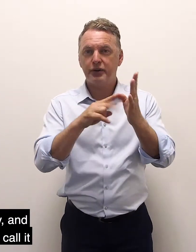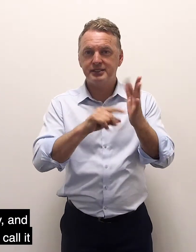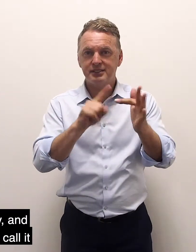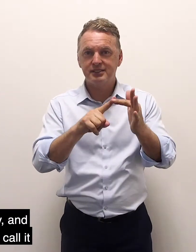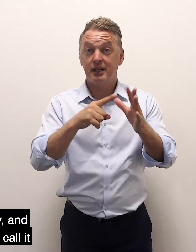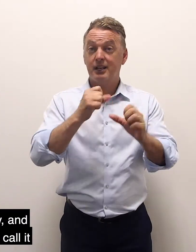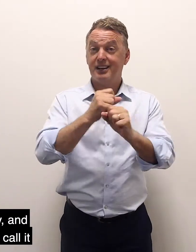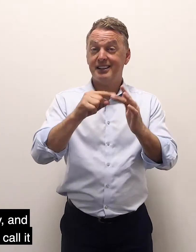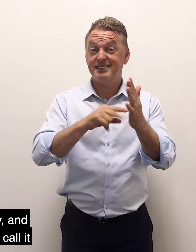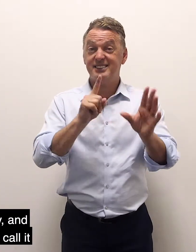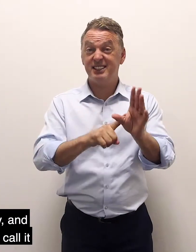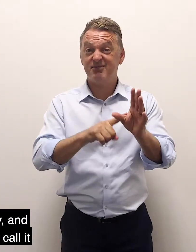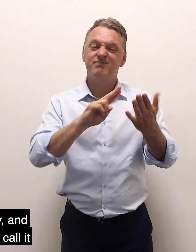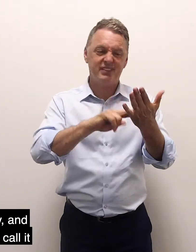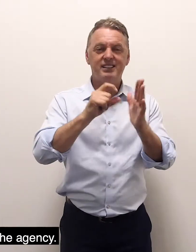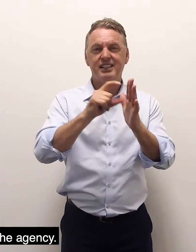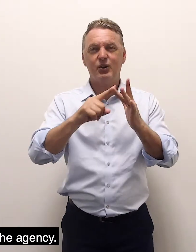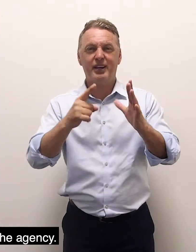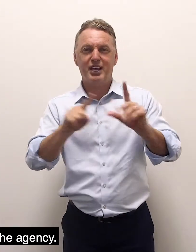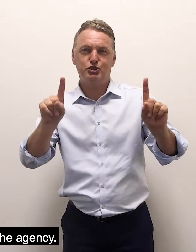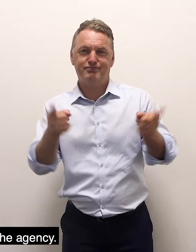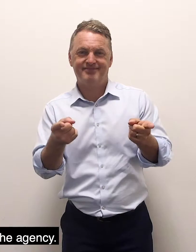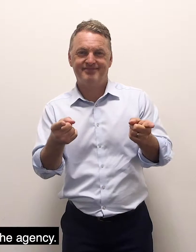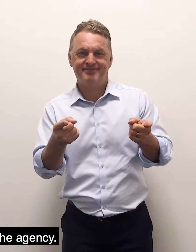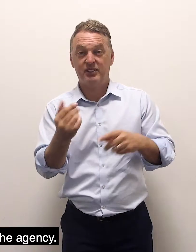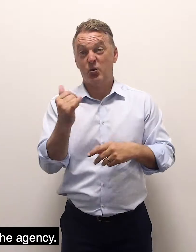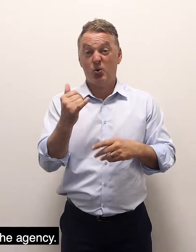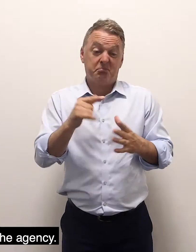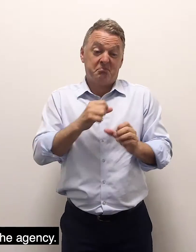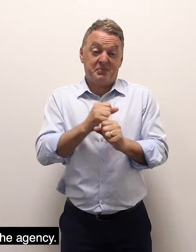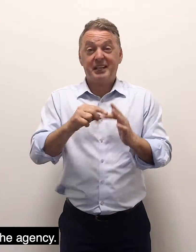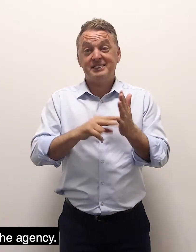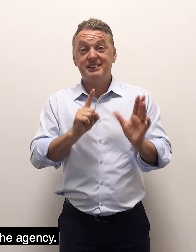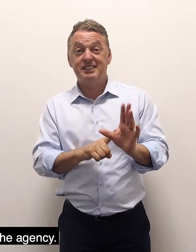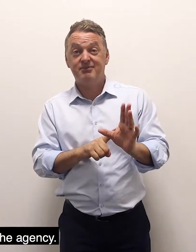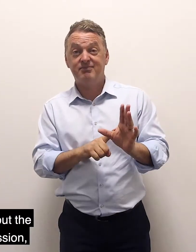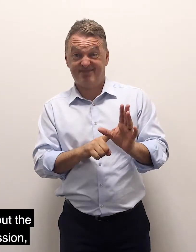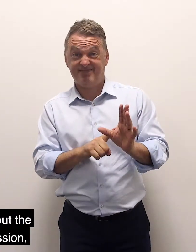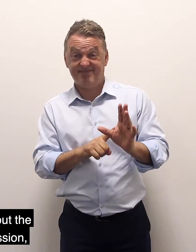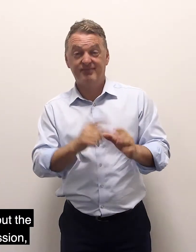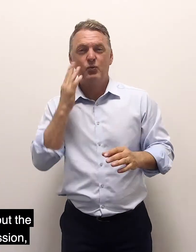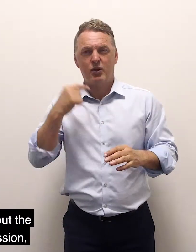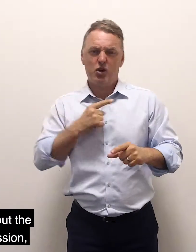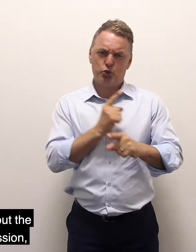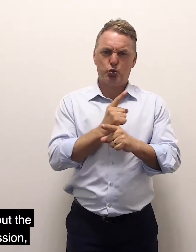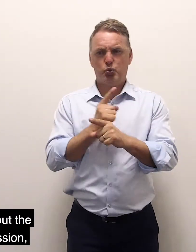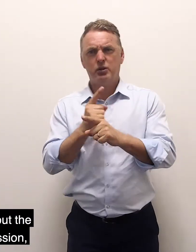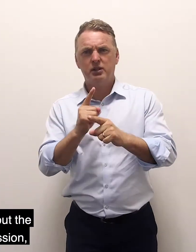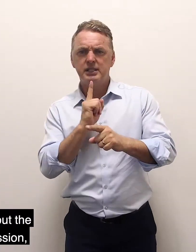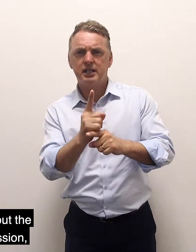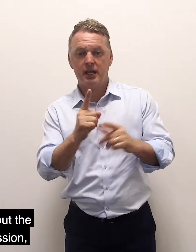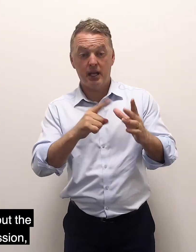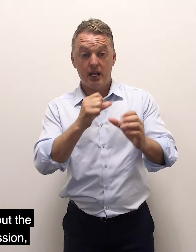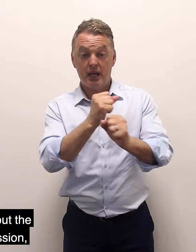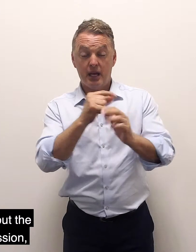Agency. And we just commonly call it the NDIA, or we call it the agency. So when I talk about the